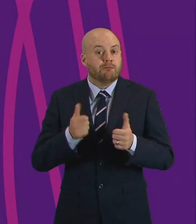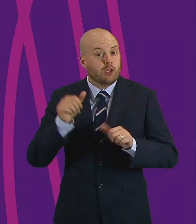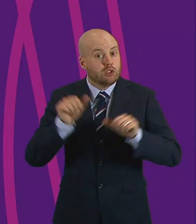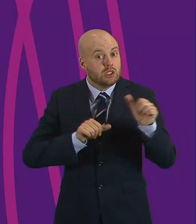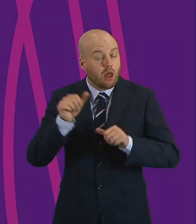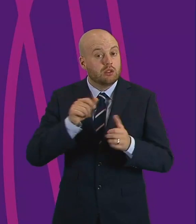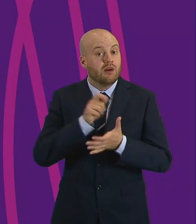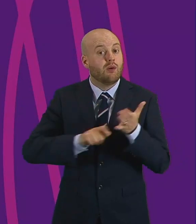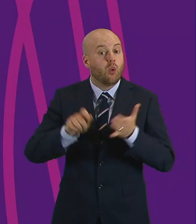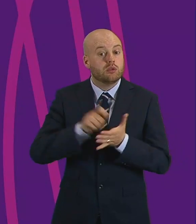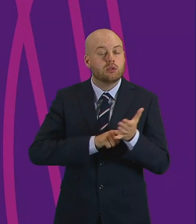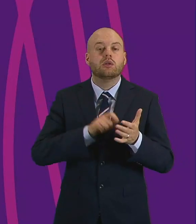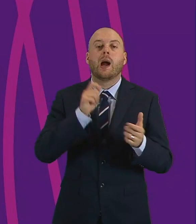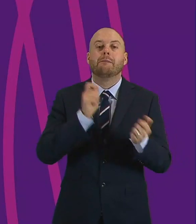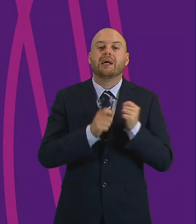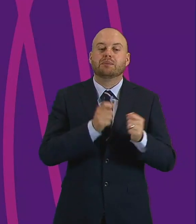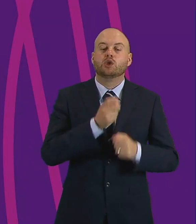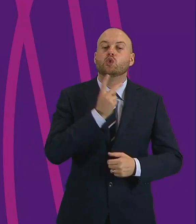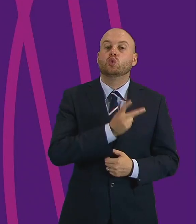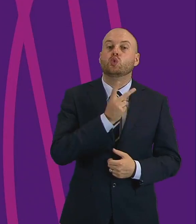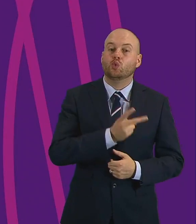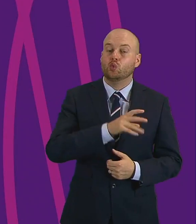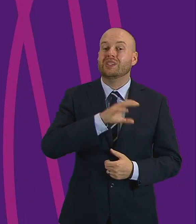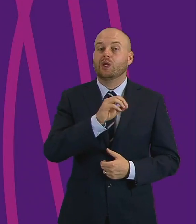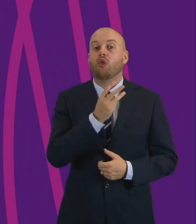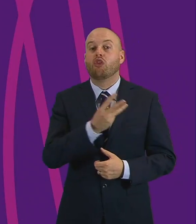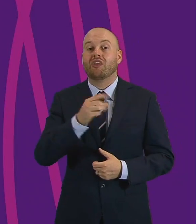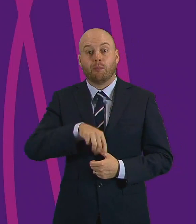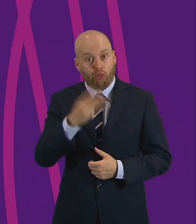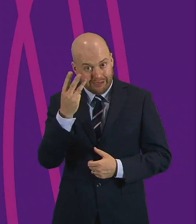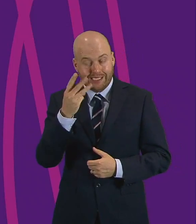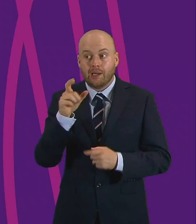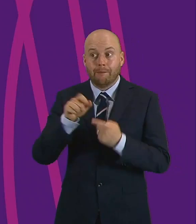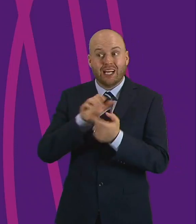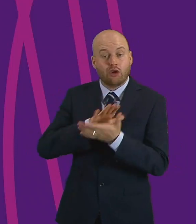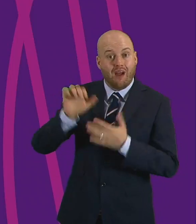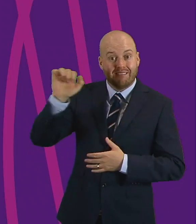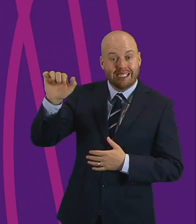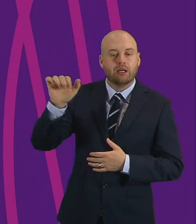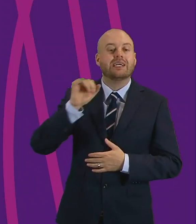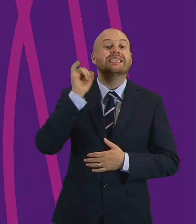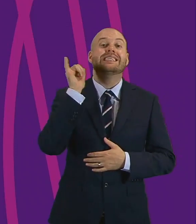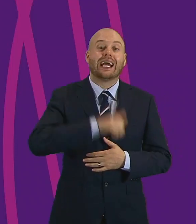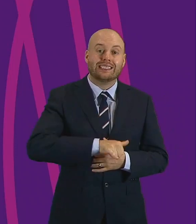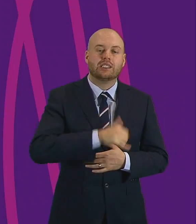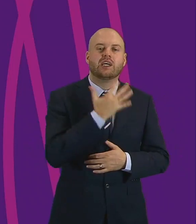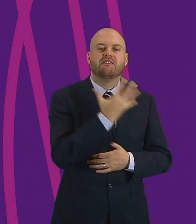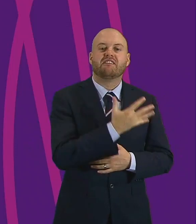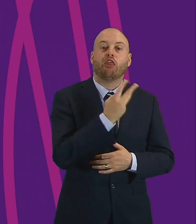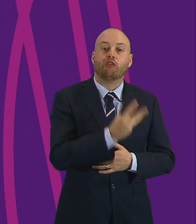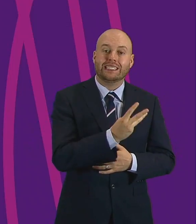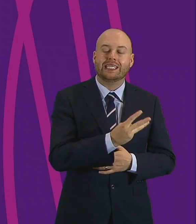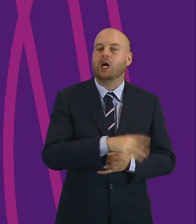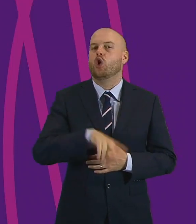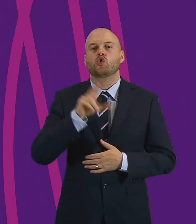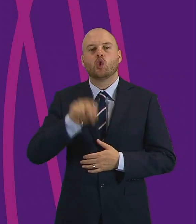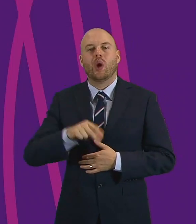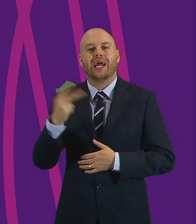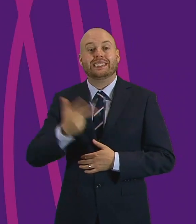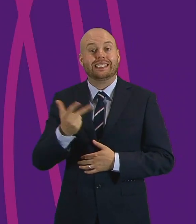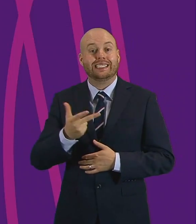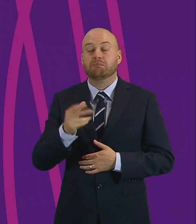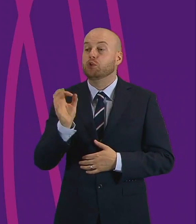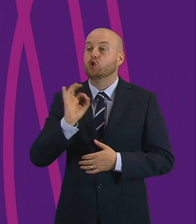The result of the vote on Amendment 22033.3 in the name of Patrick Harvey is yes 53, no 18. There